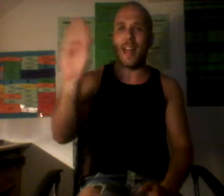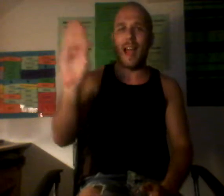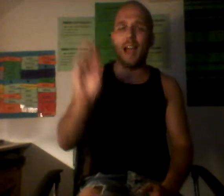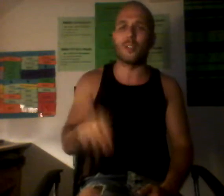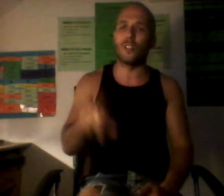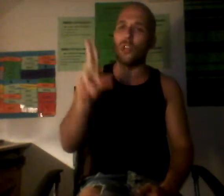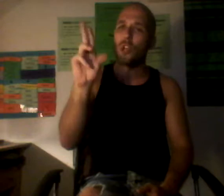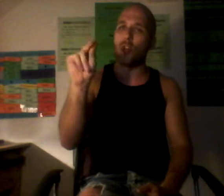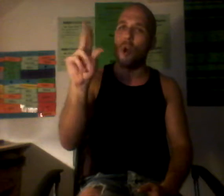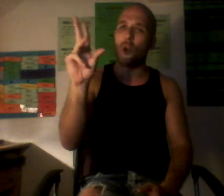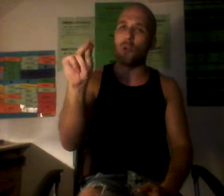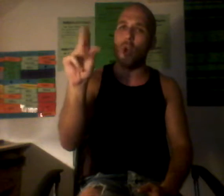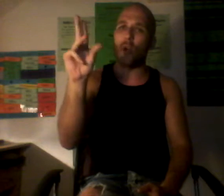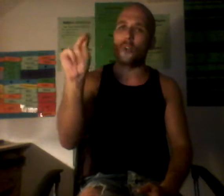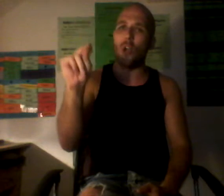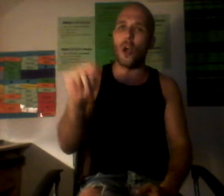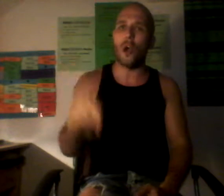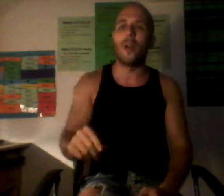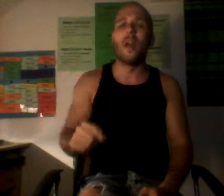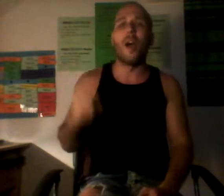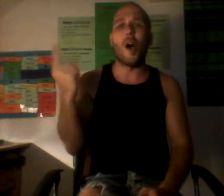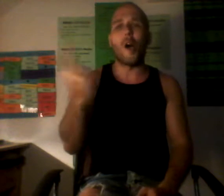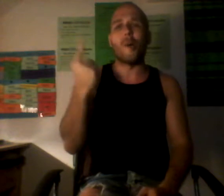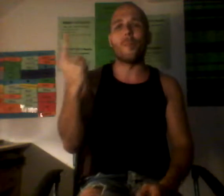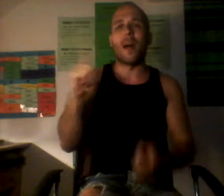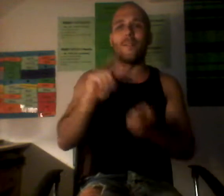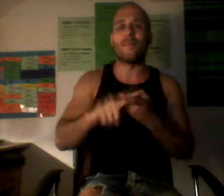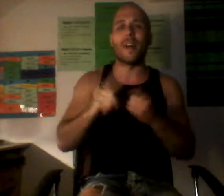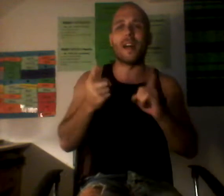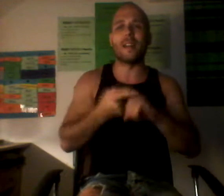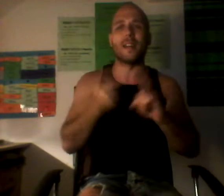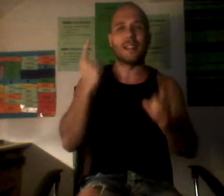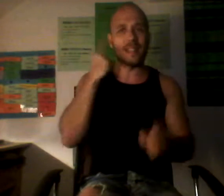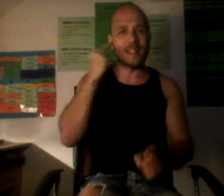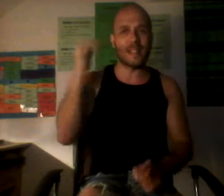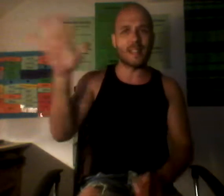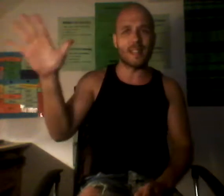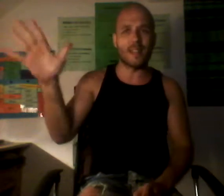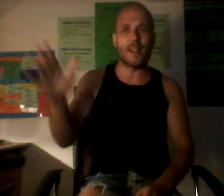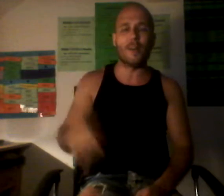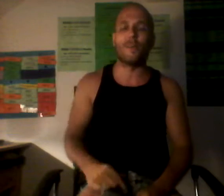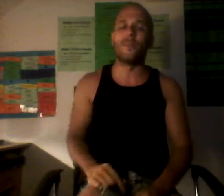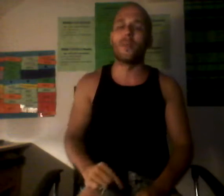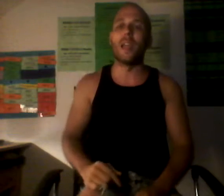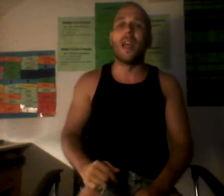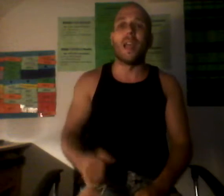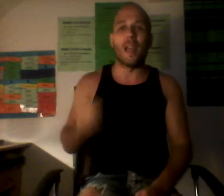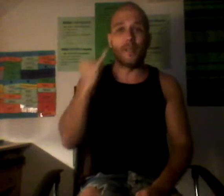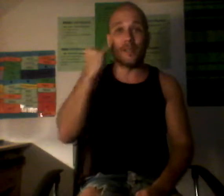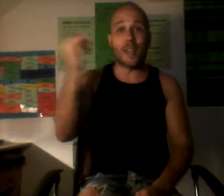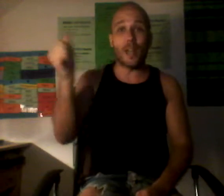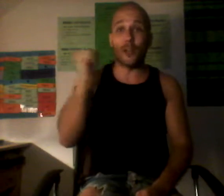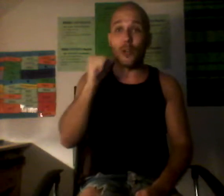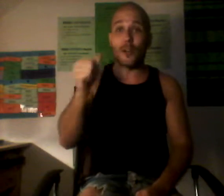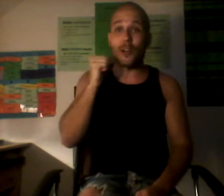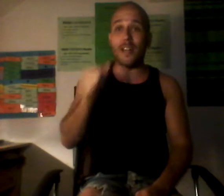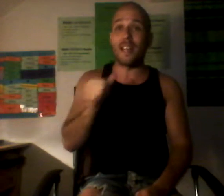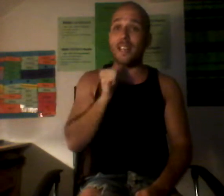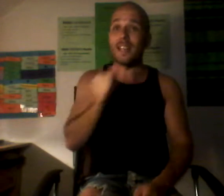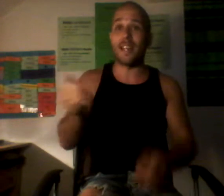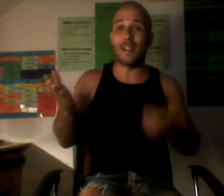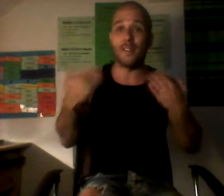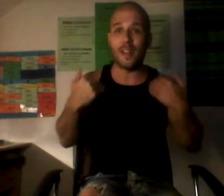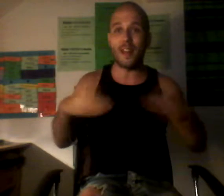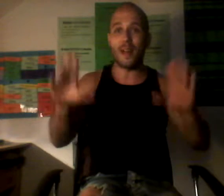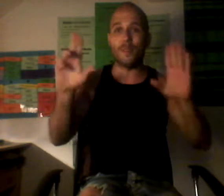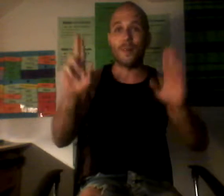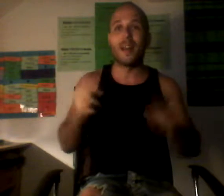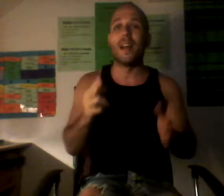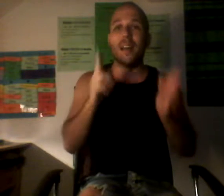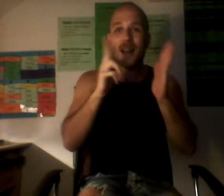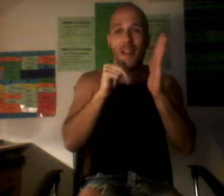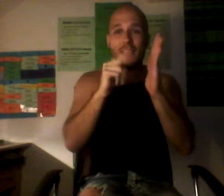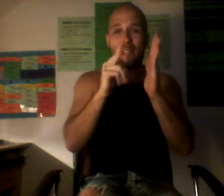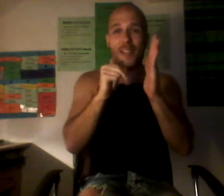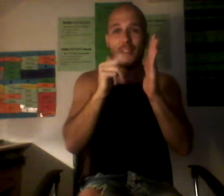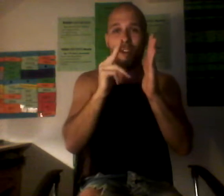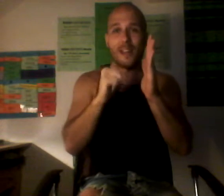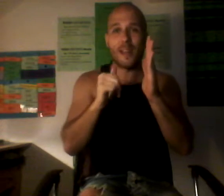out, to the no, no, no. All my fellas, listen up, if that girl ain't giving up, lick your lips